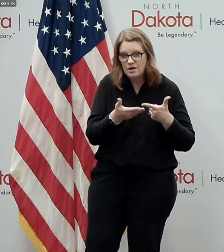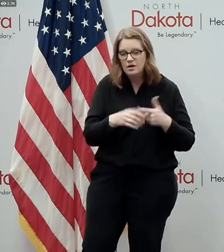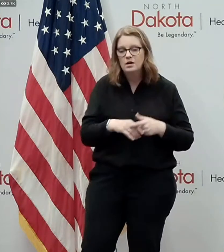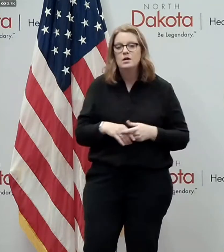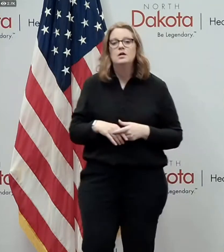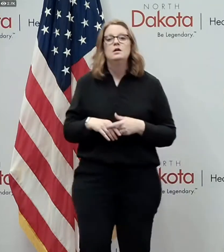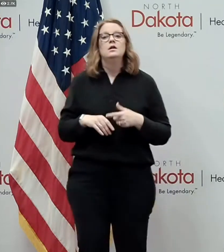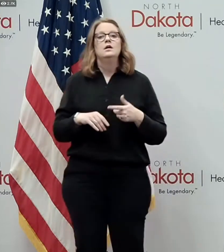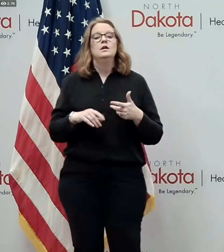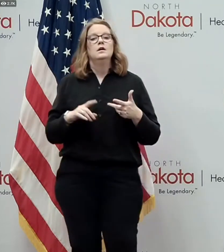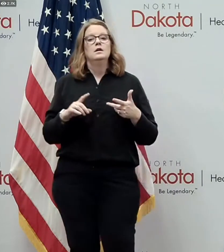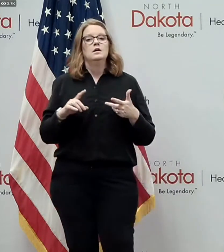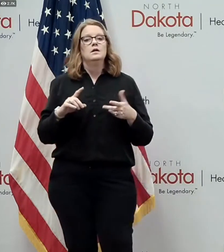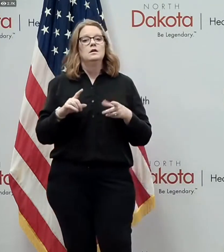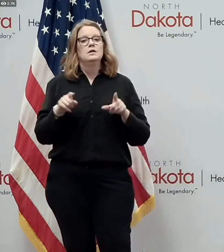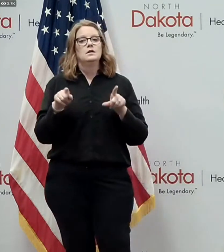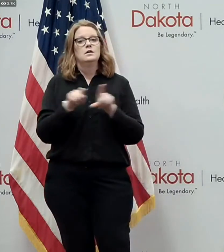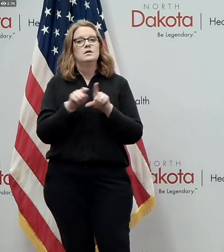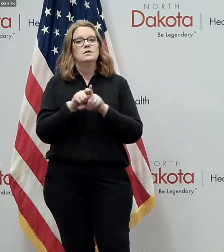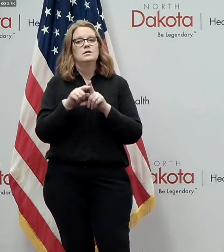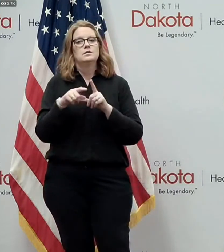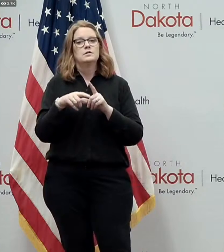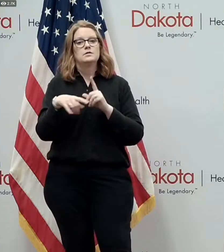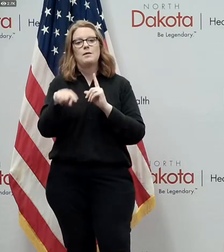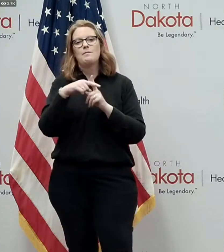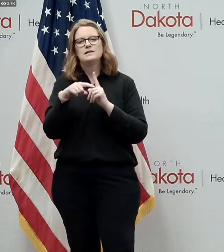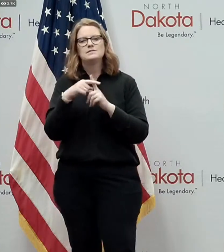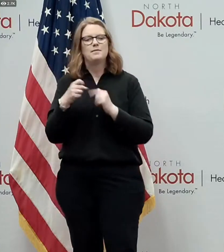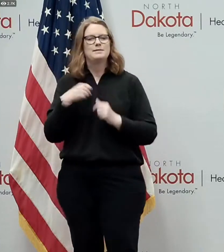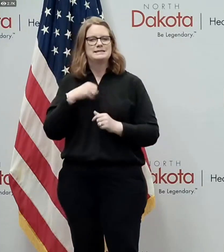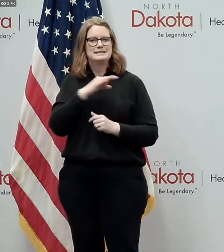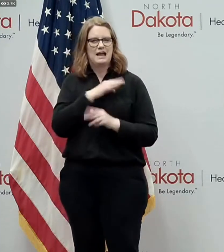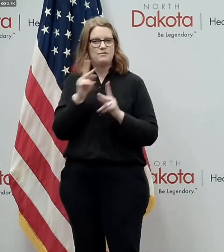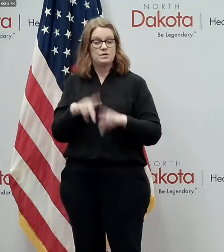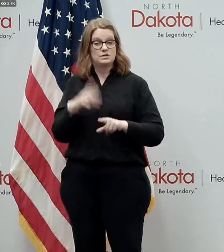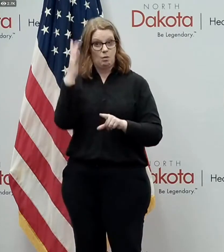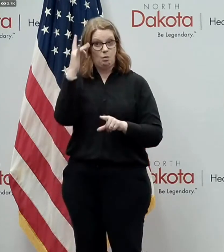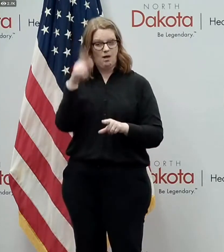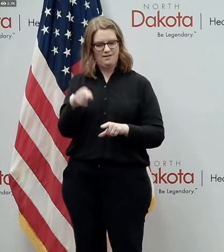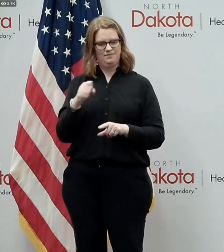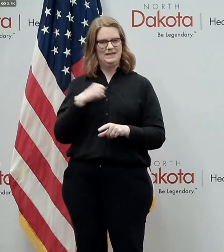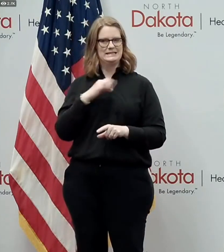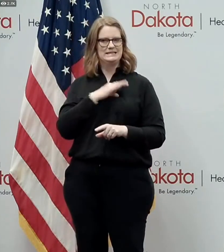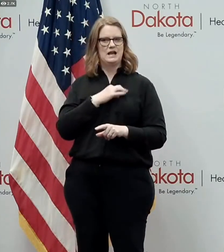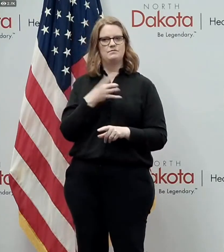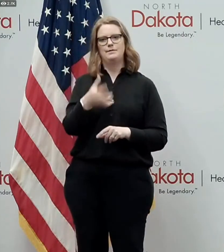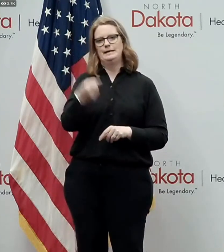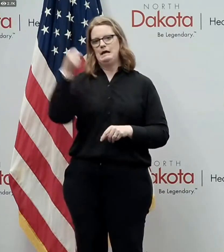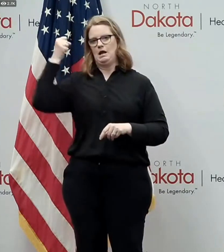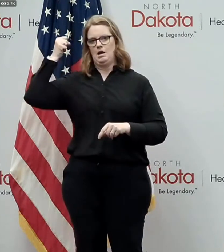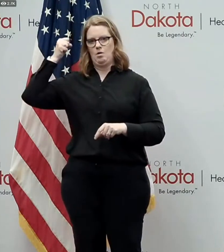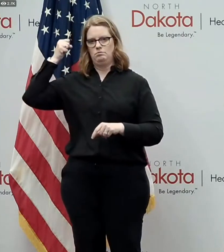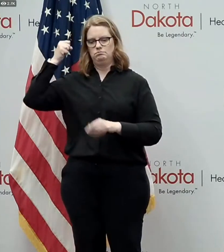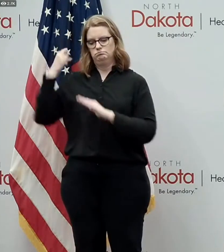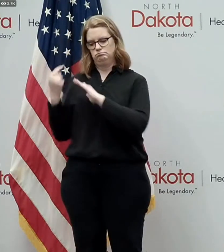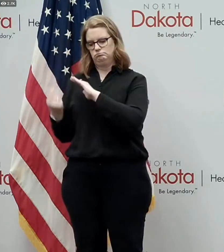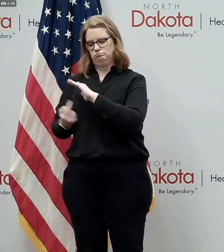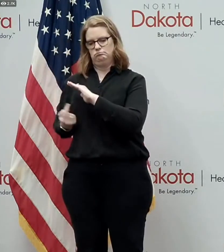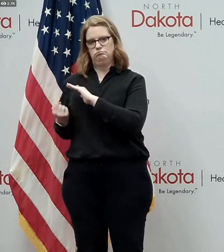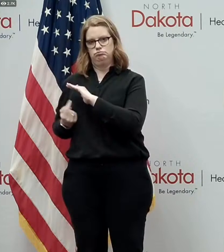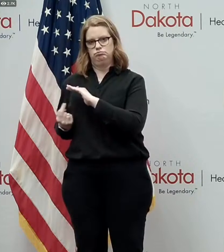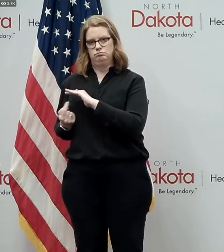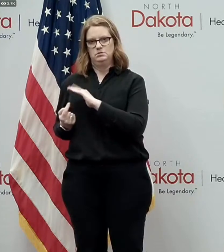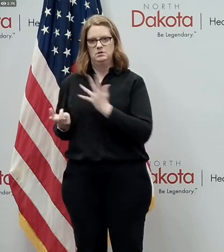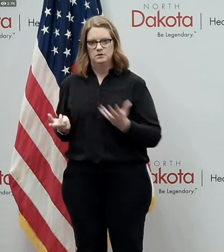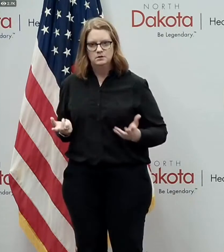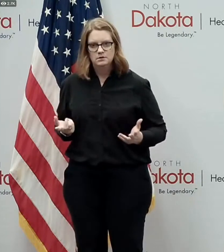gating factor is a positive among a staff person, because a staff person can be removed and isolated easily. And so once those are